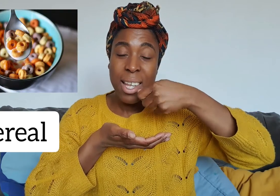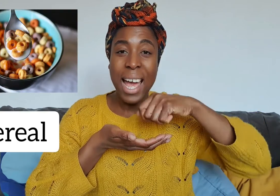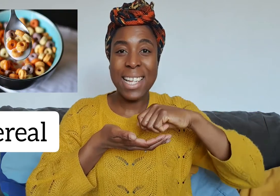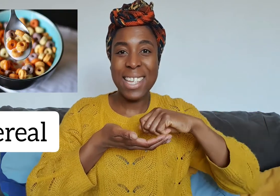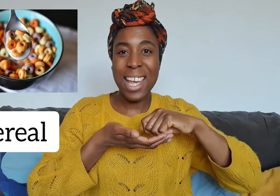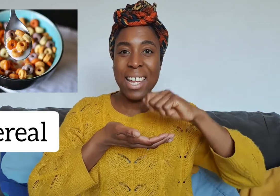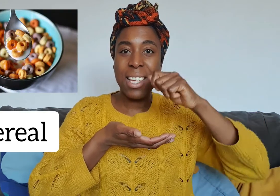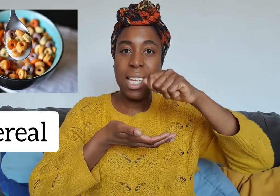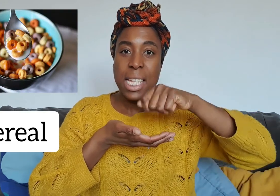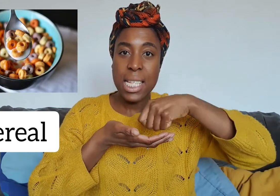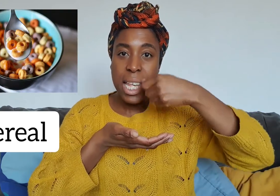And again.